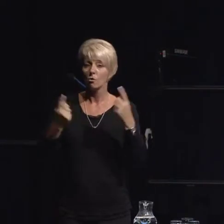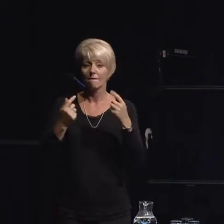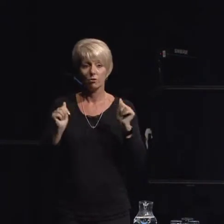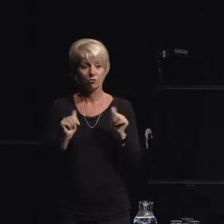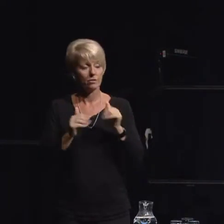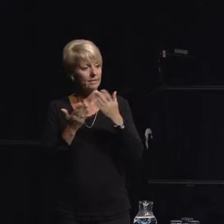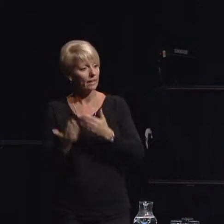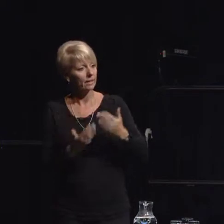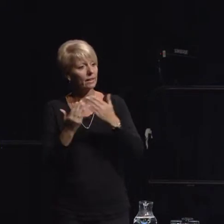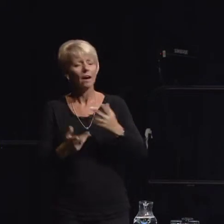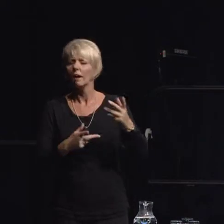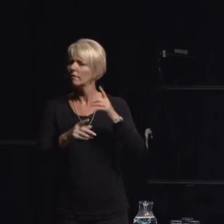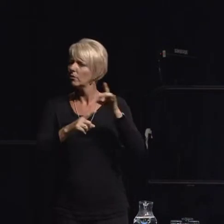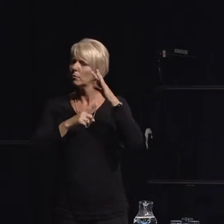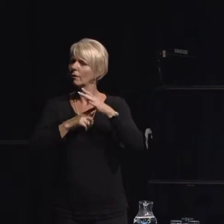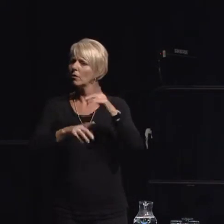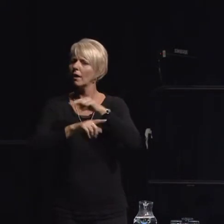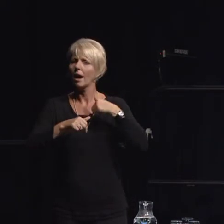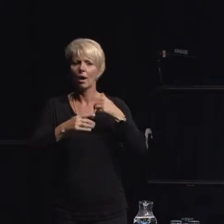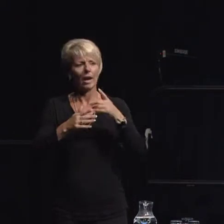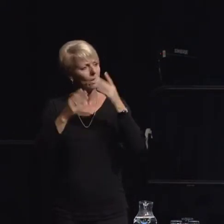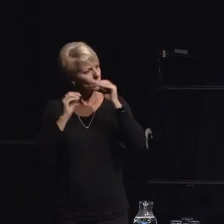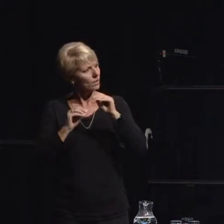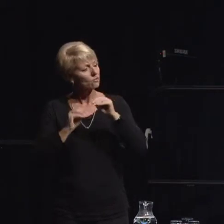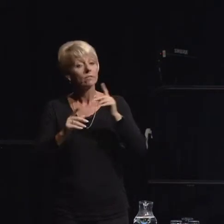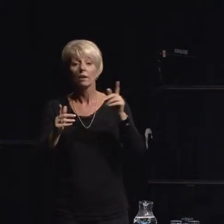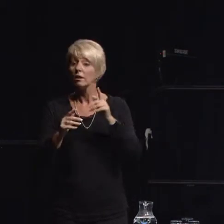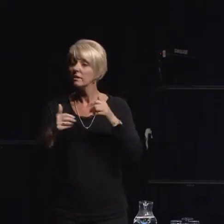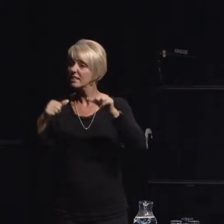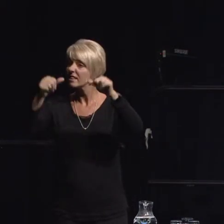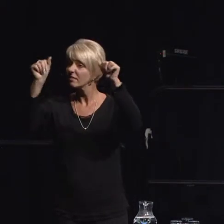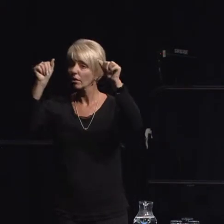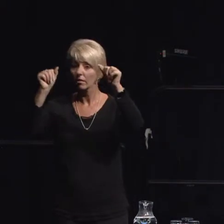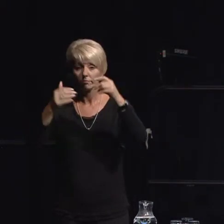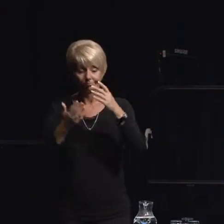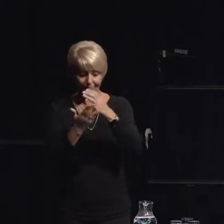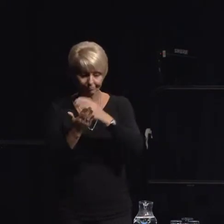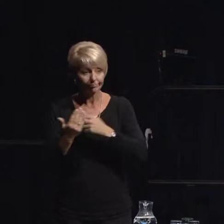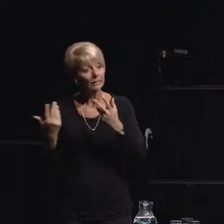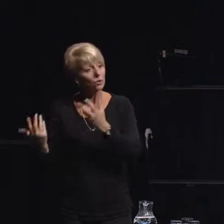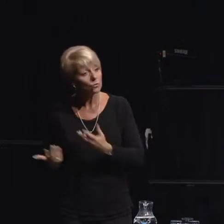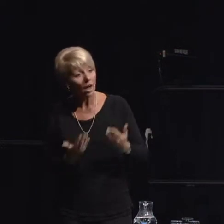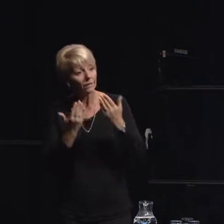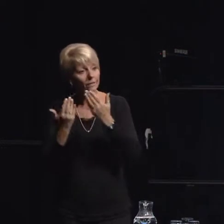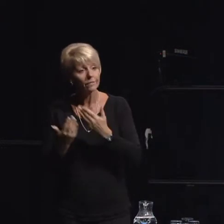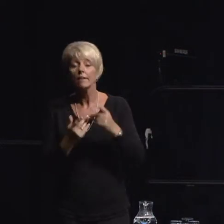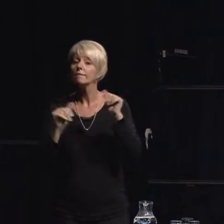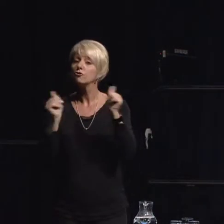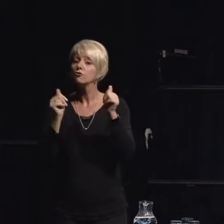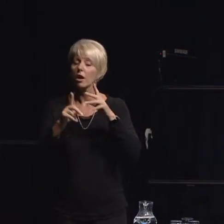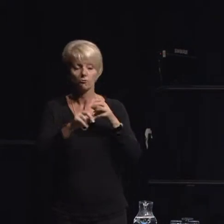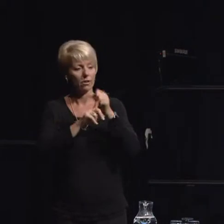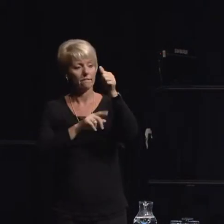involved in education. They signal the successful completion of a program of study and the achievement of a significant personal